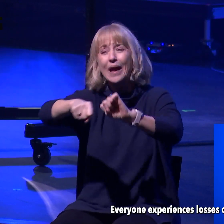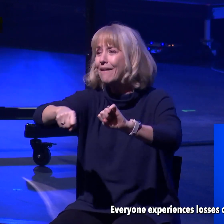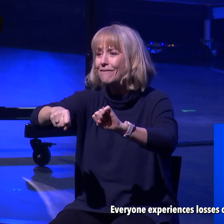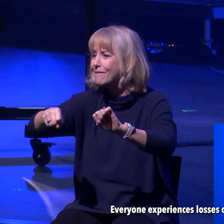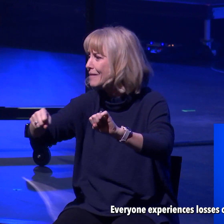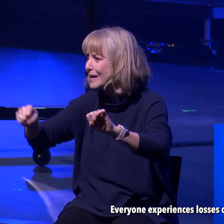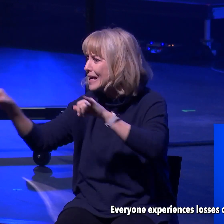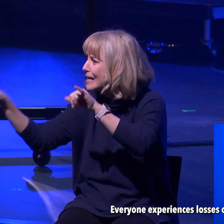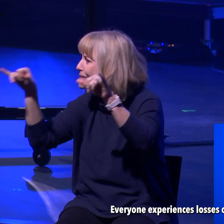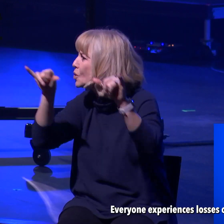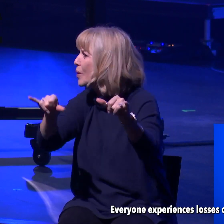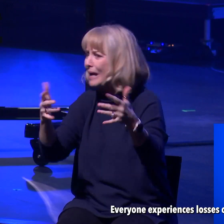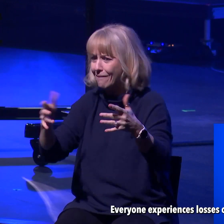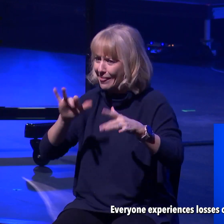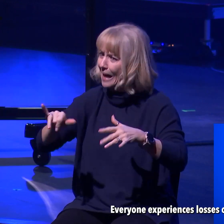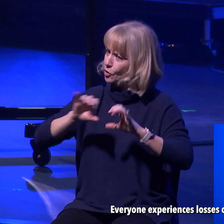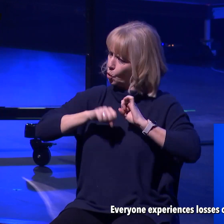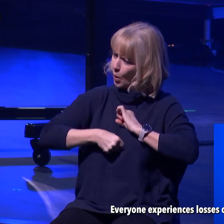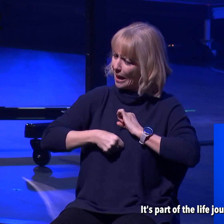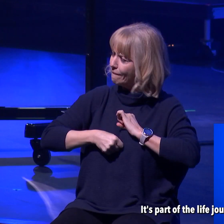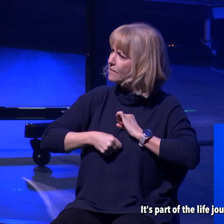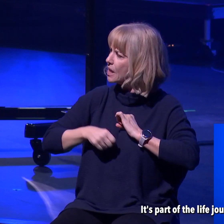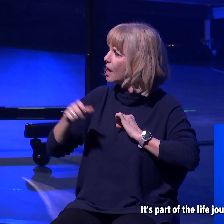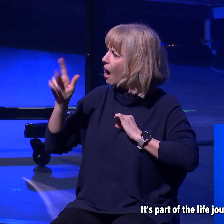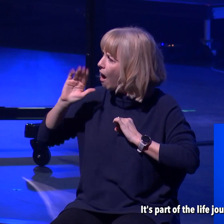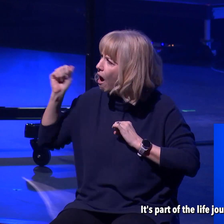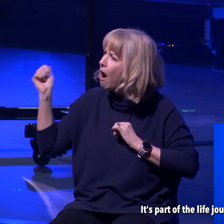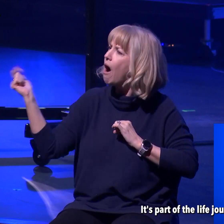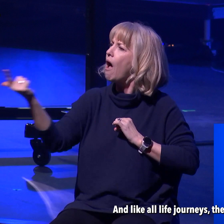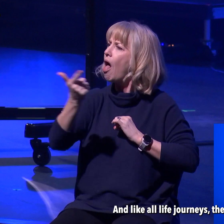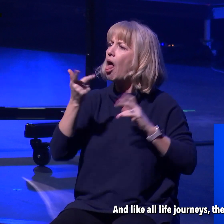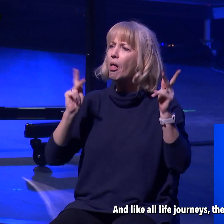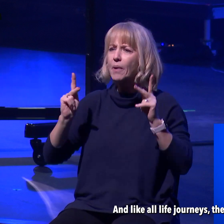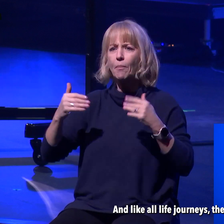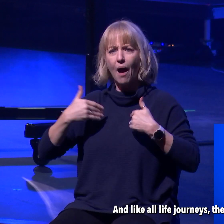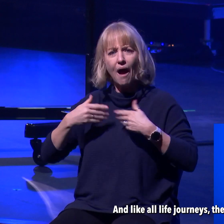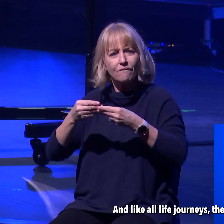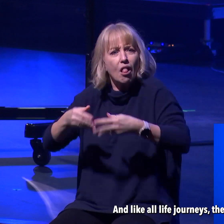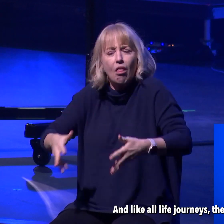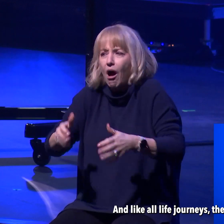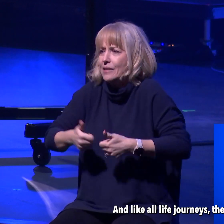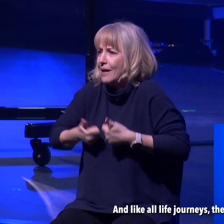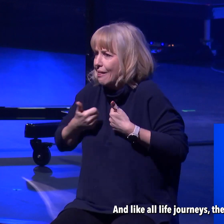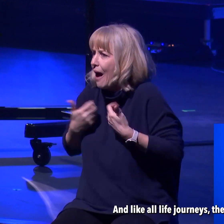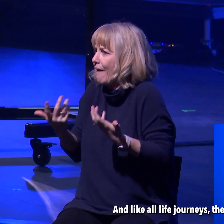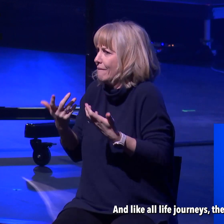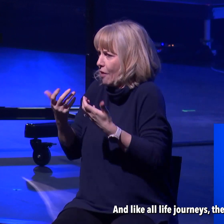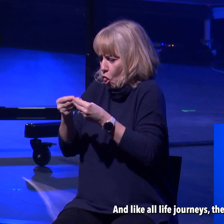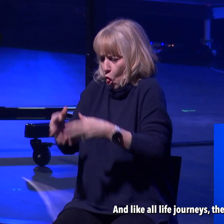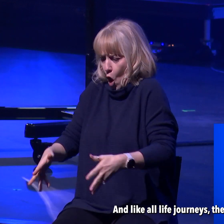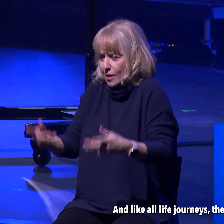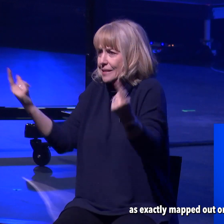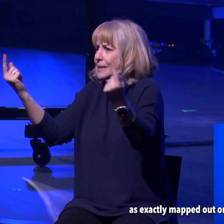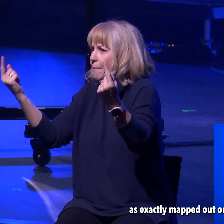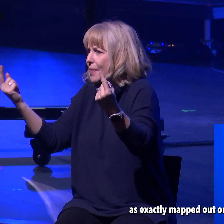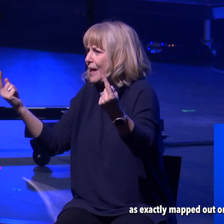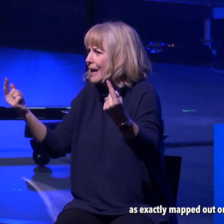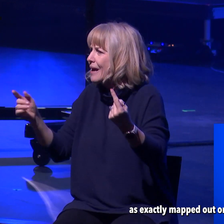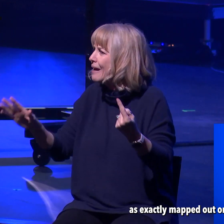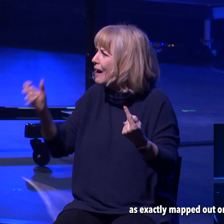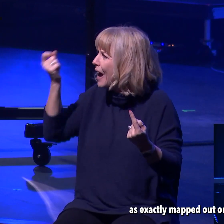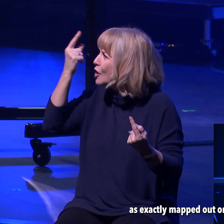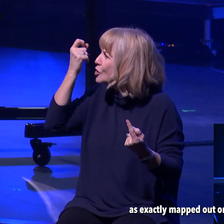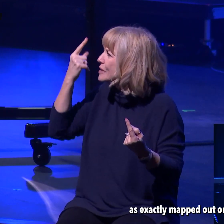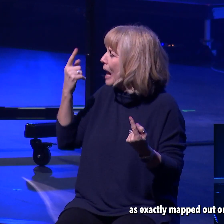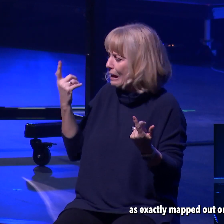Everyone experiences losses of some kind. It's part of the life journey, and like all life journeys, they seldom go as